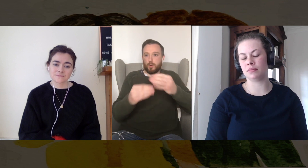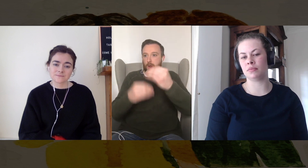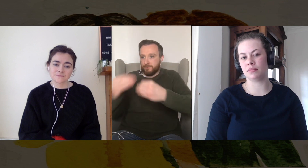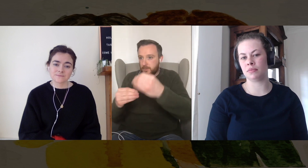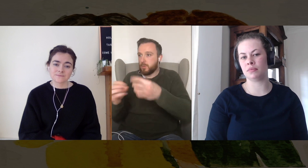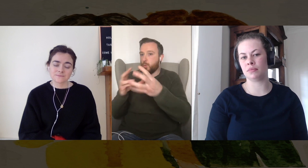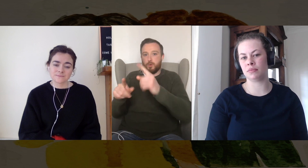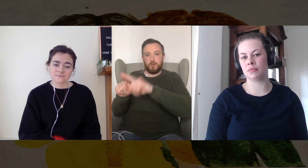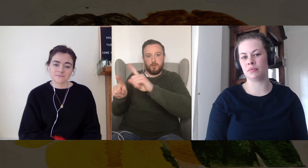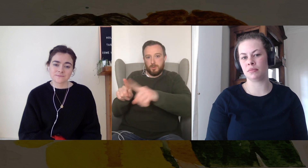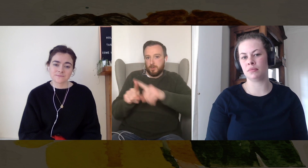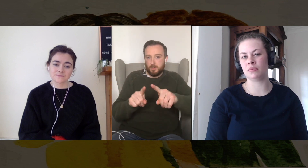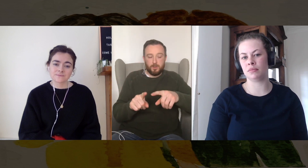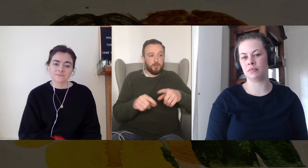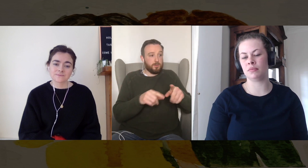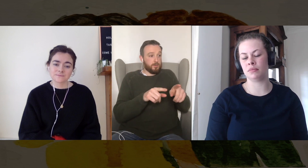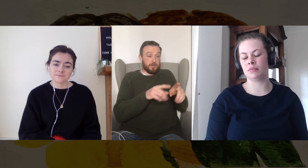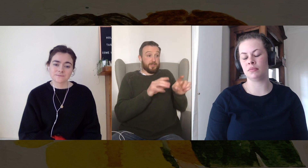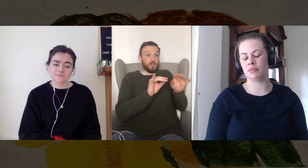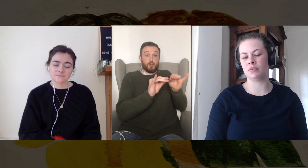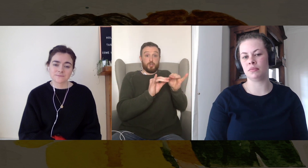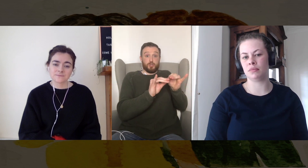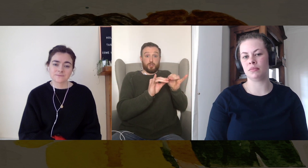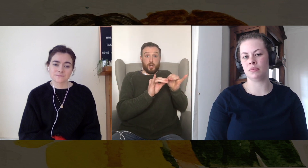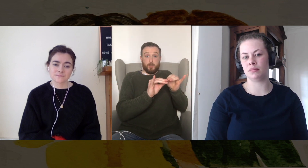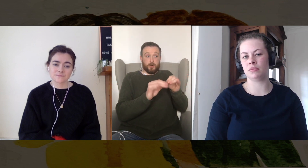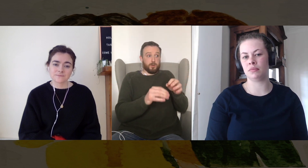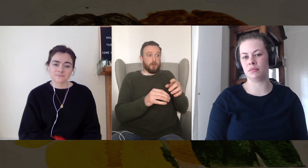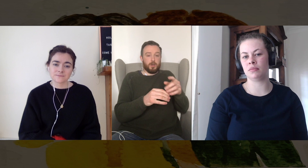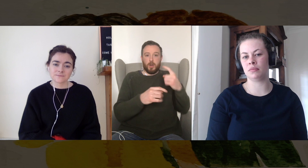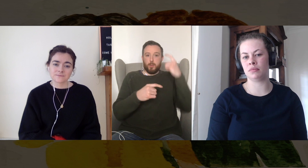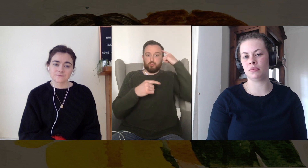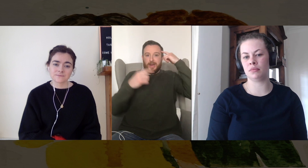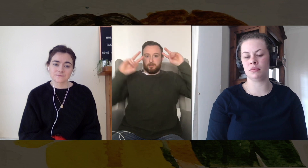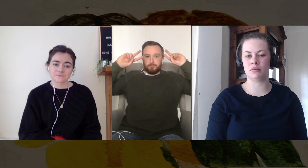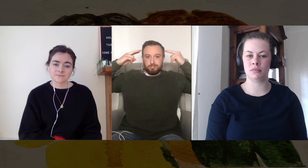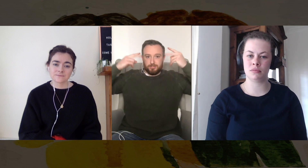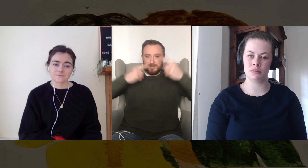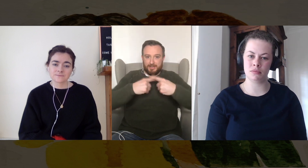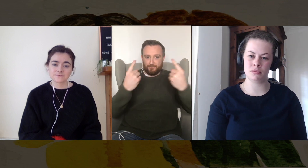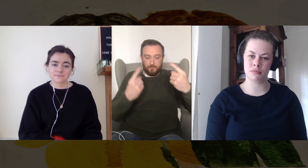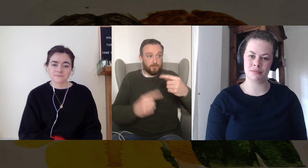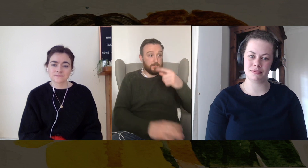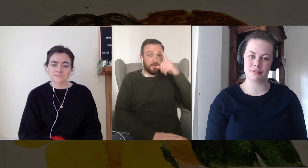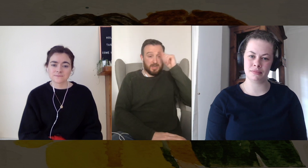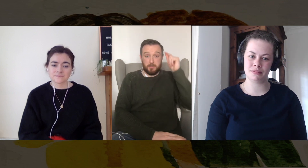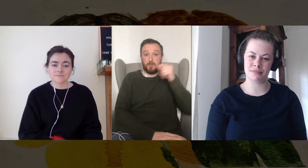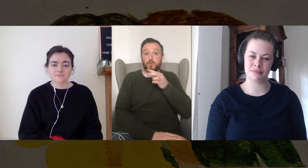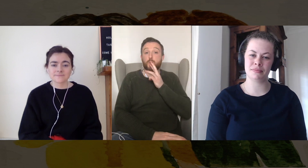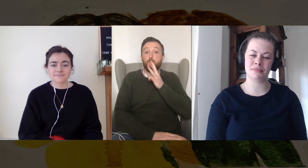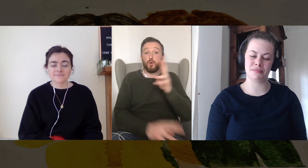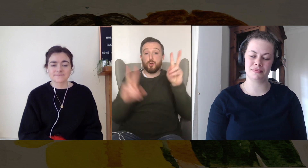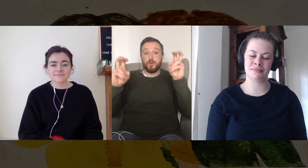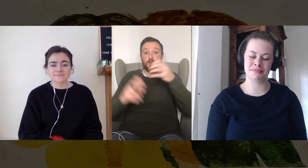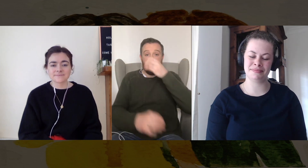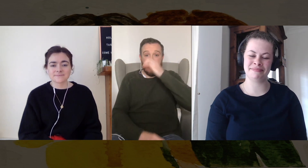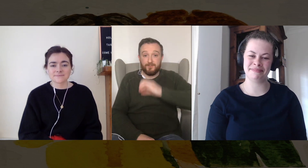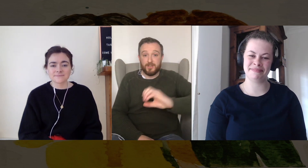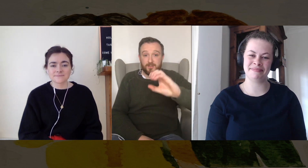be. But there will be variants to that overlap, and it's how we use those variants.